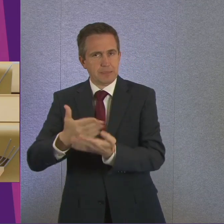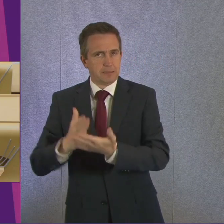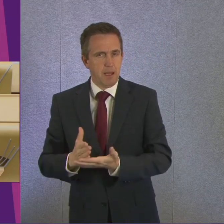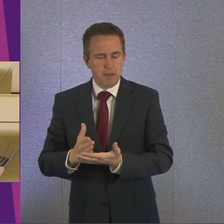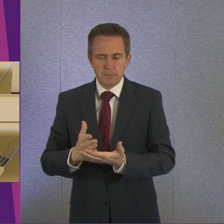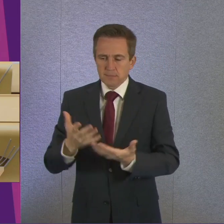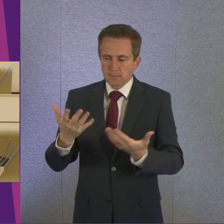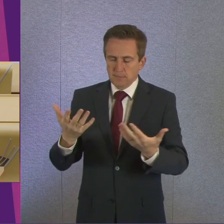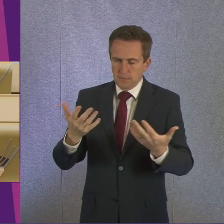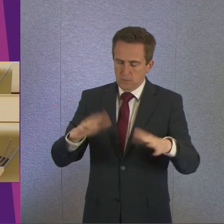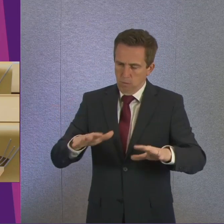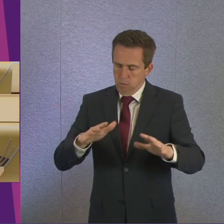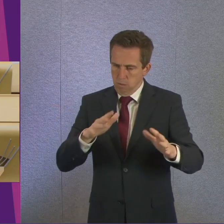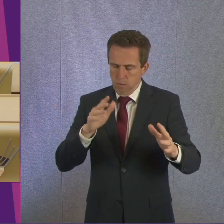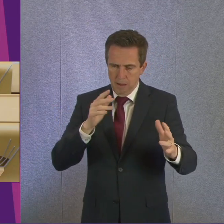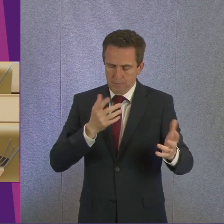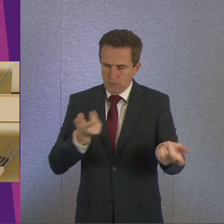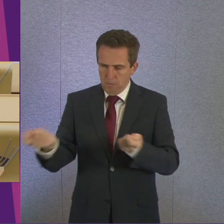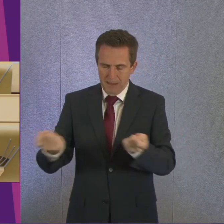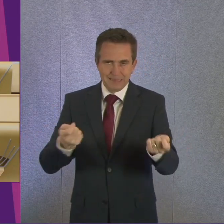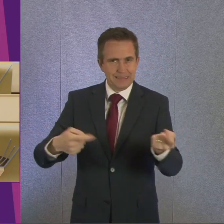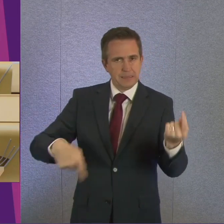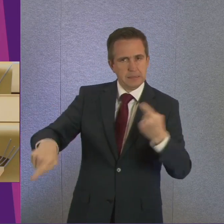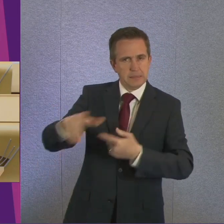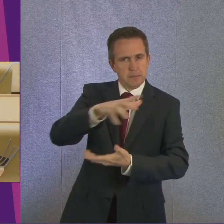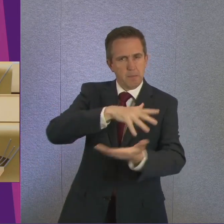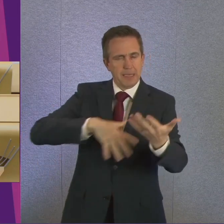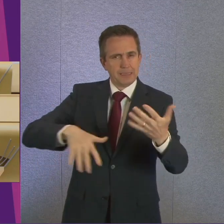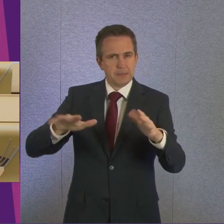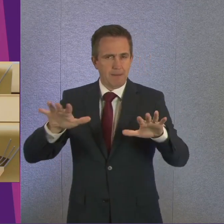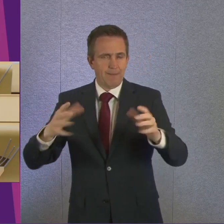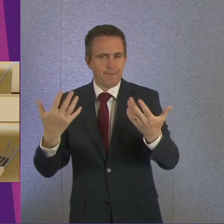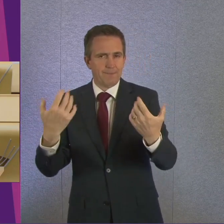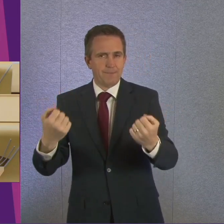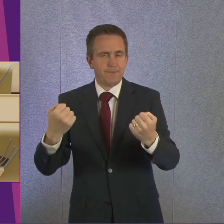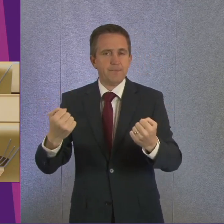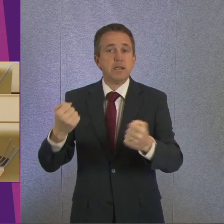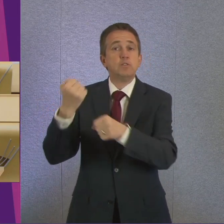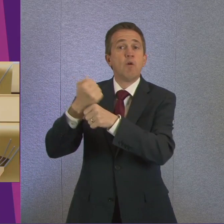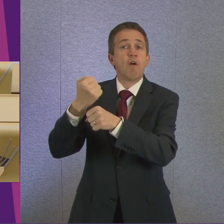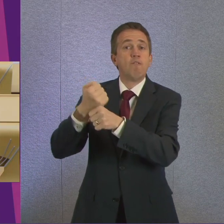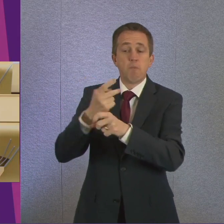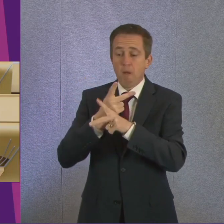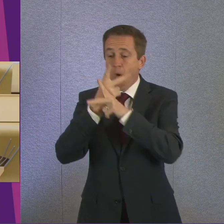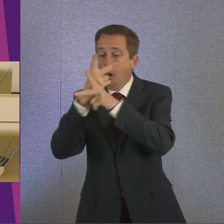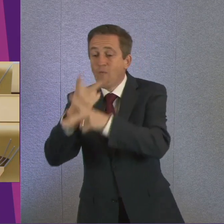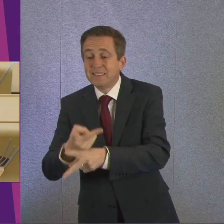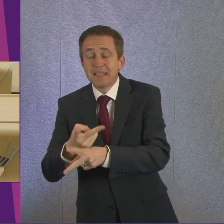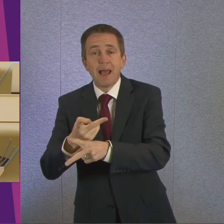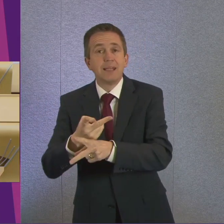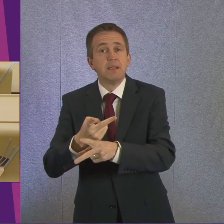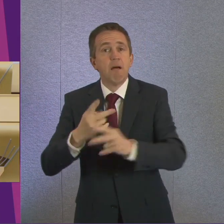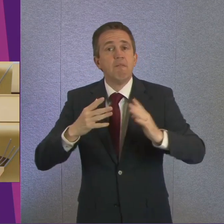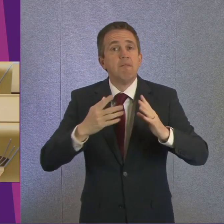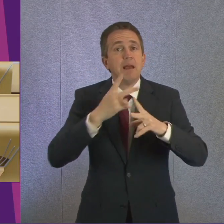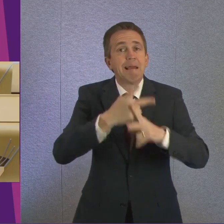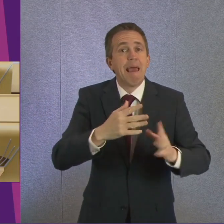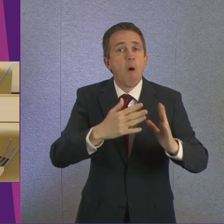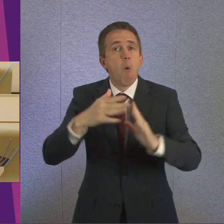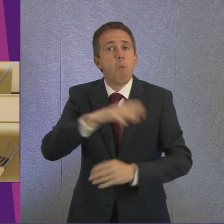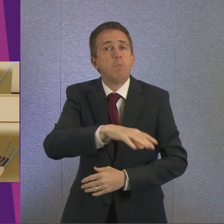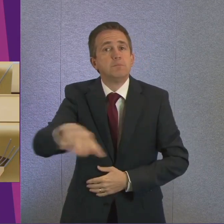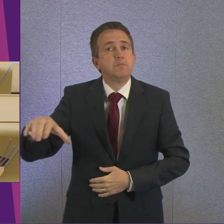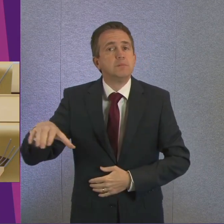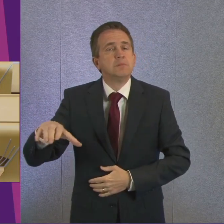public-private sector. And in terms of our oversight as government in that area, it is not as direct